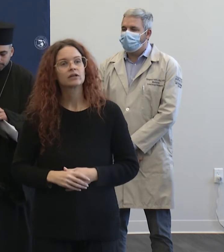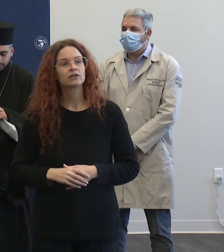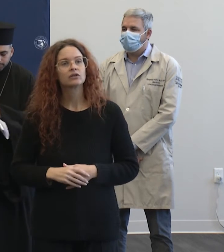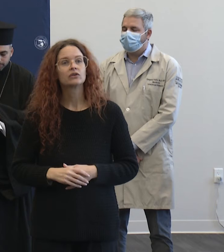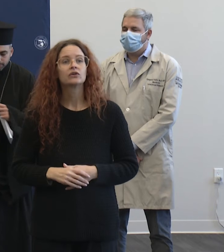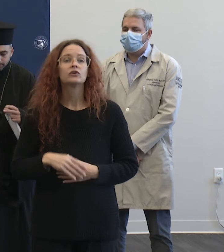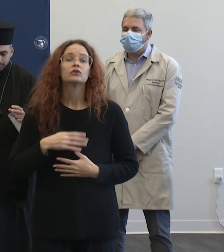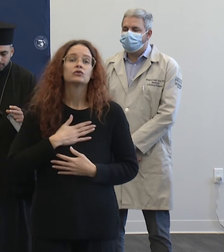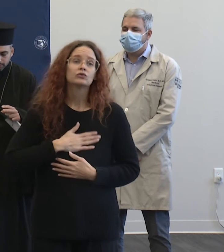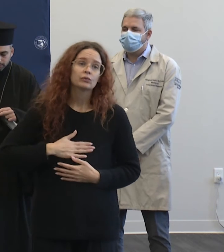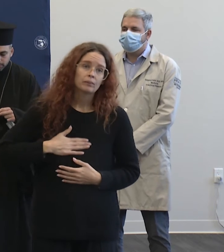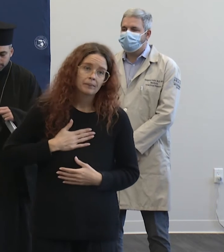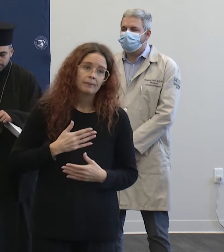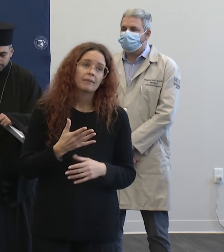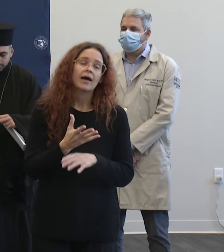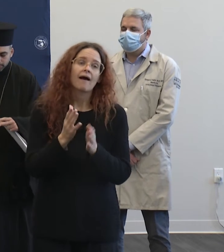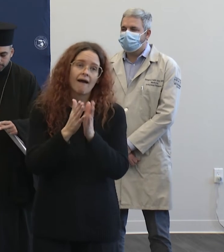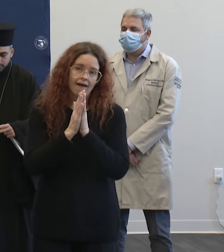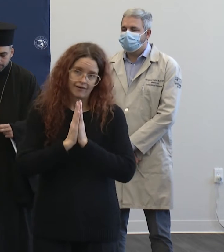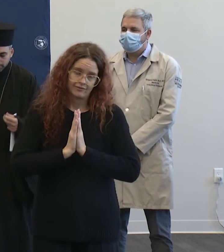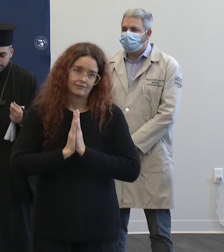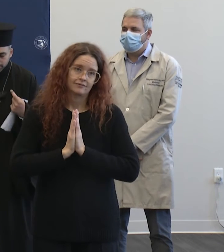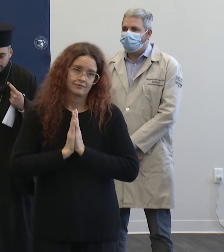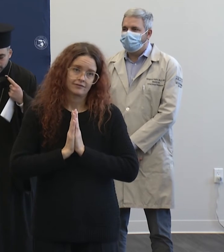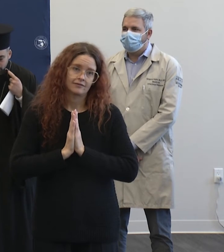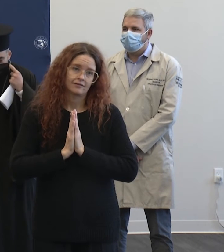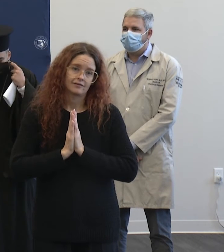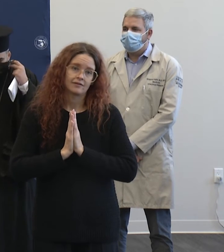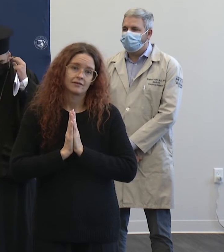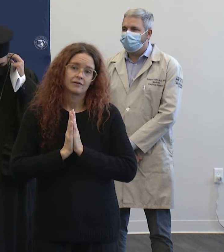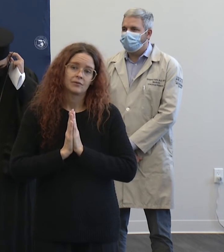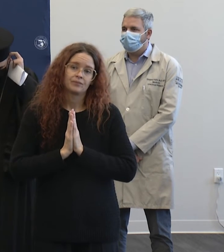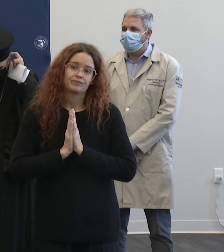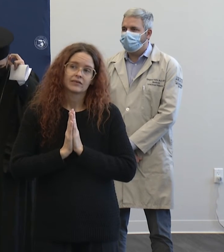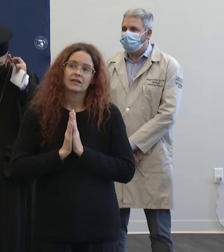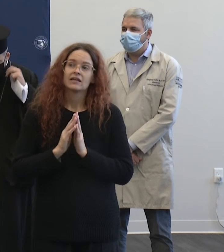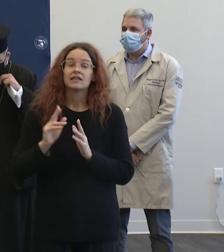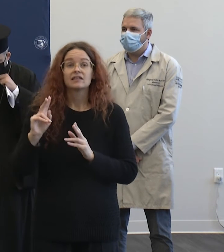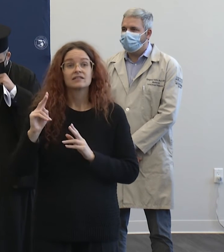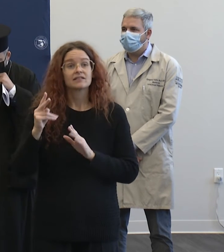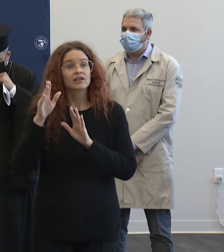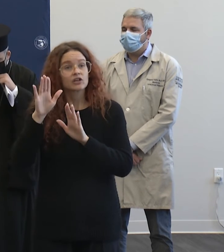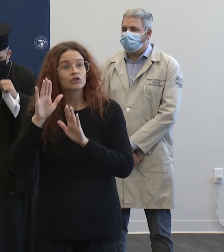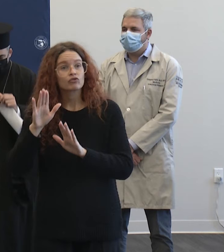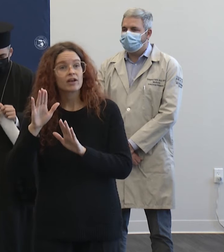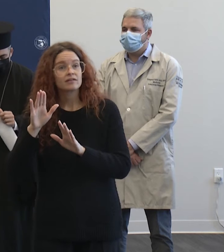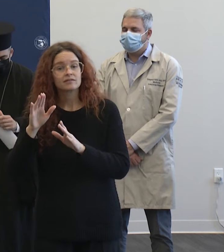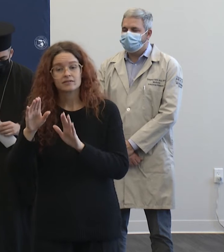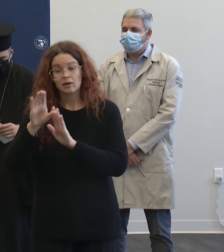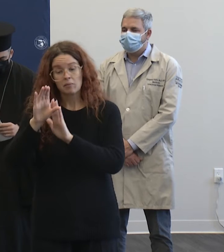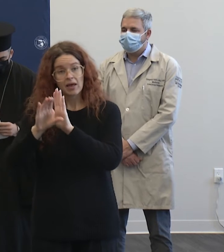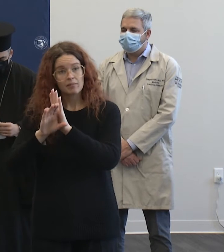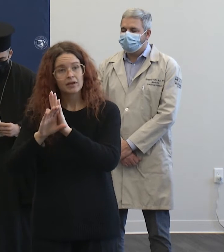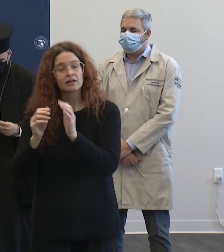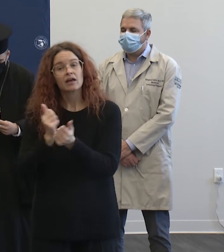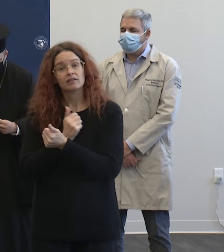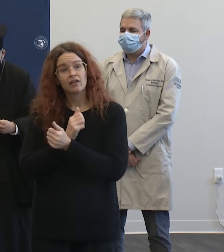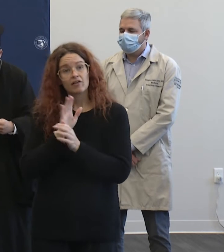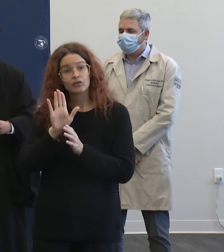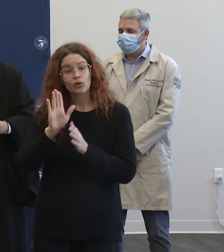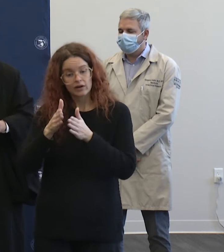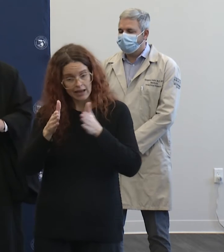make the appeal that the second greatest commandment is that you would love your neighbor as